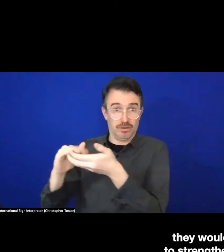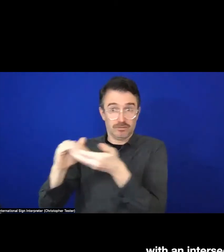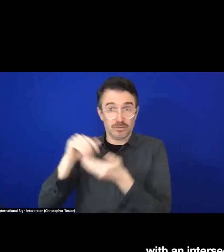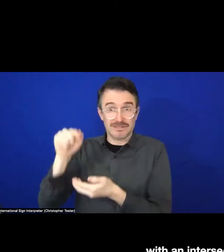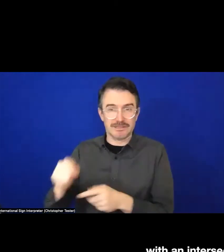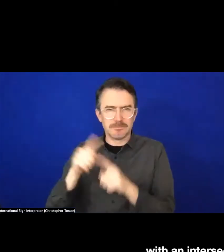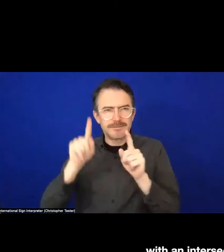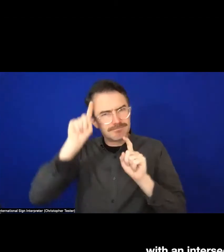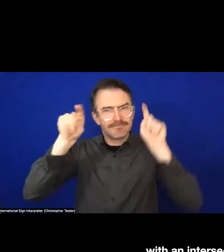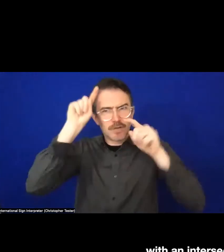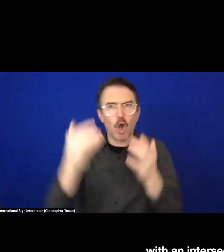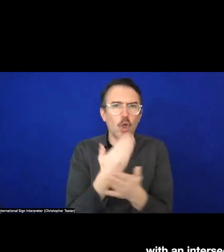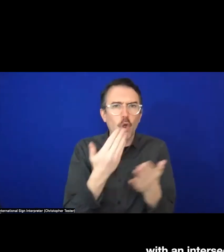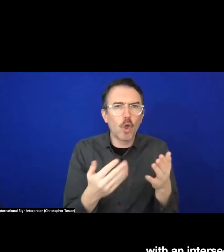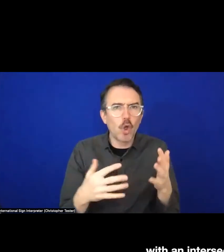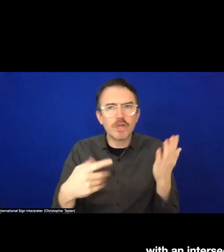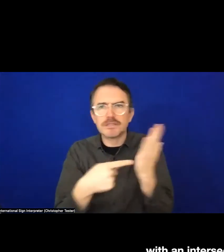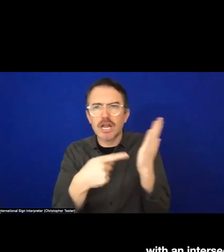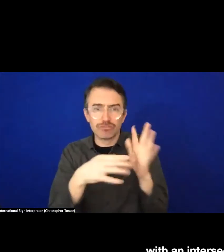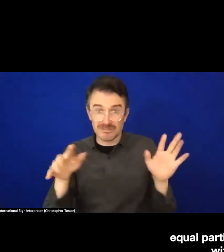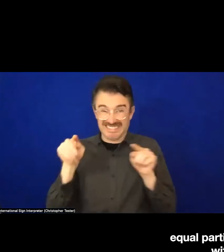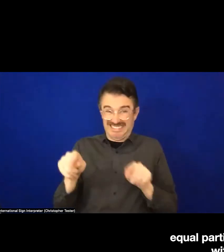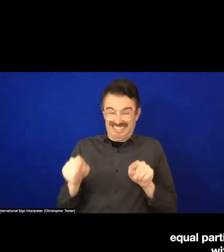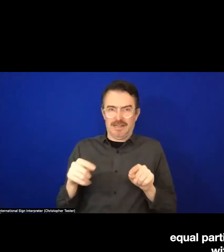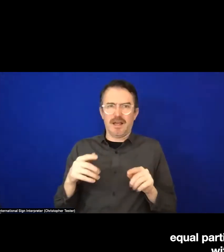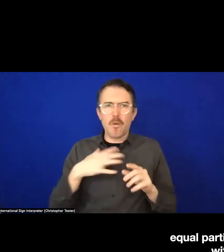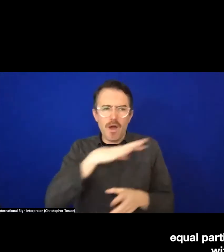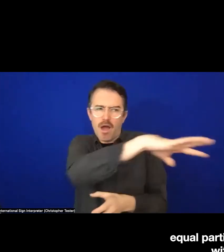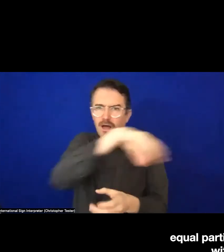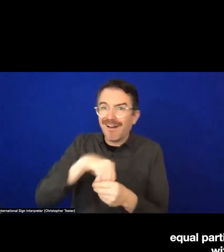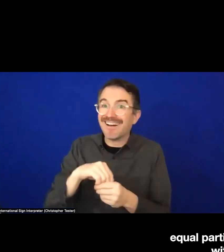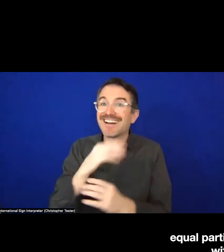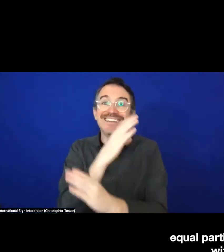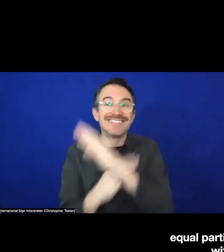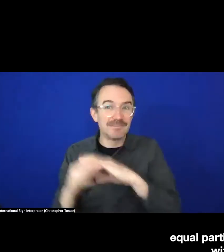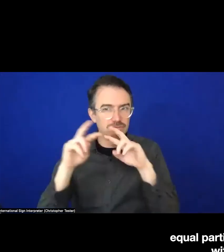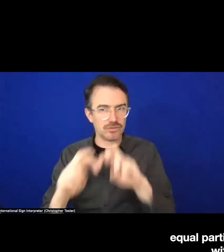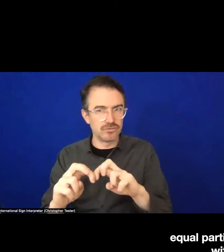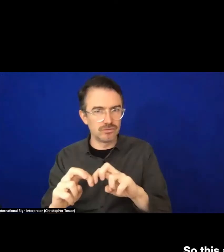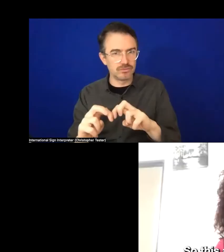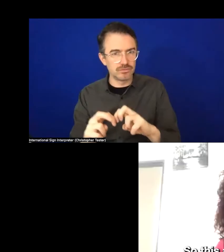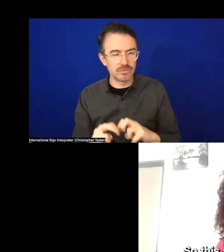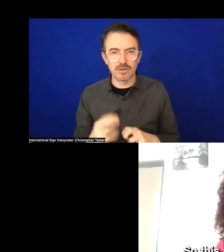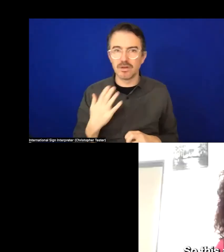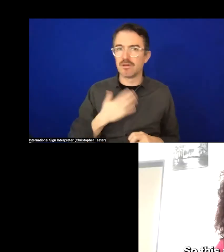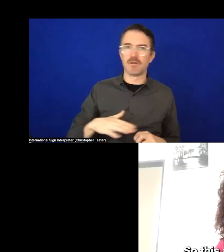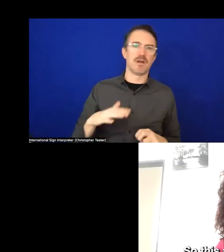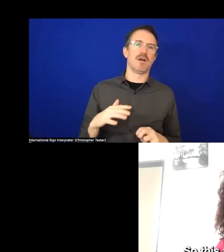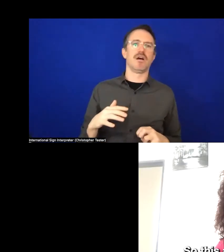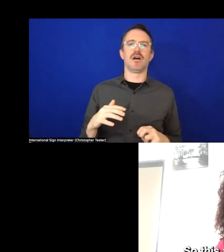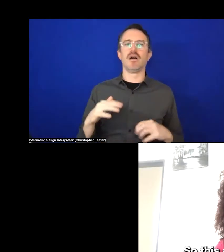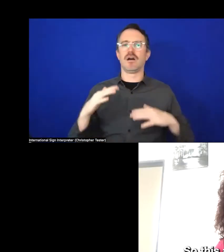disability research with an intersectional approach toward equal participation of persons with disability.